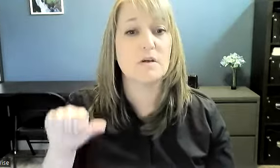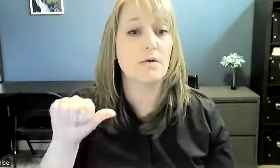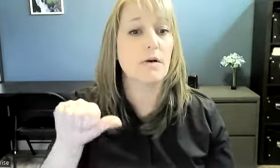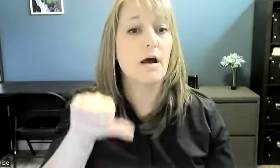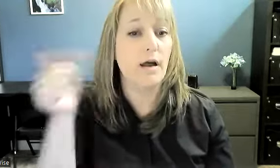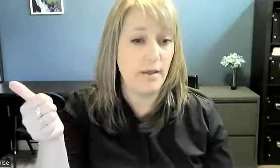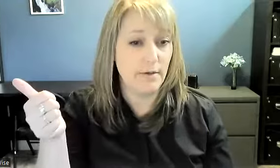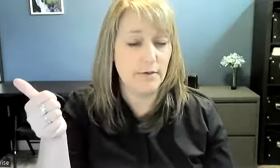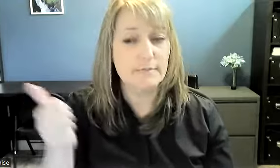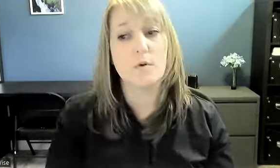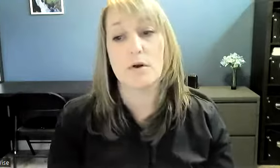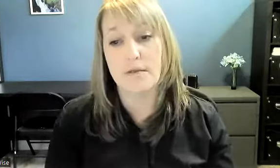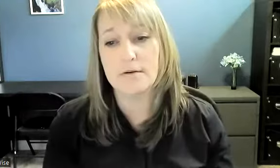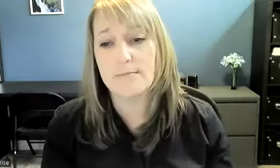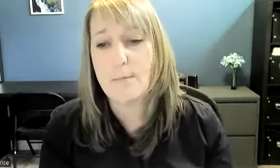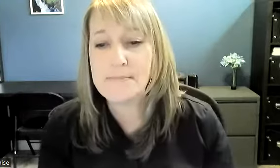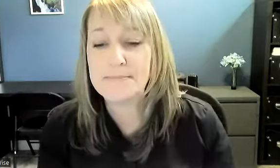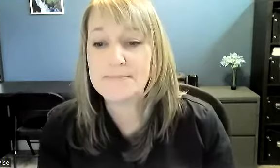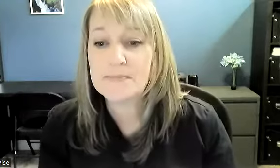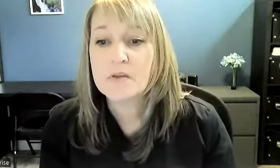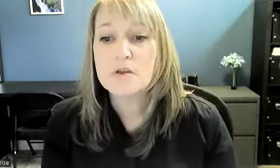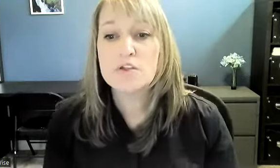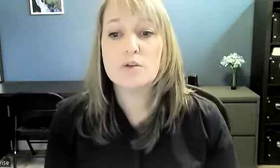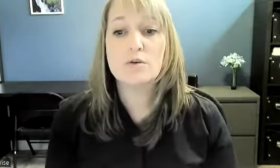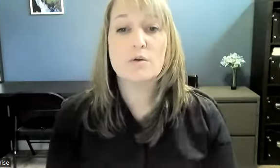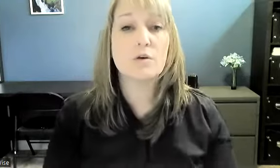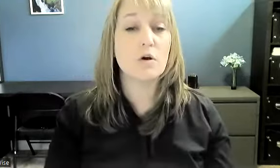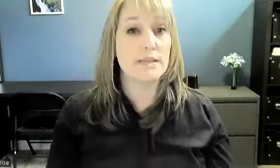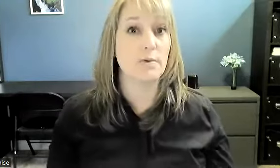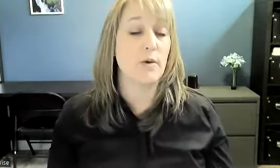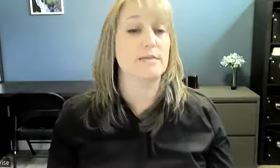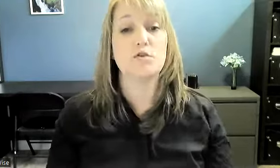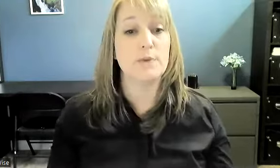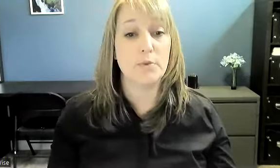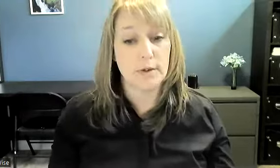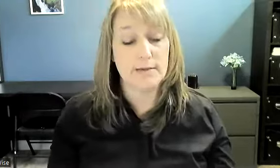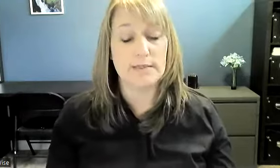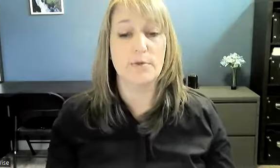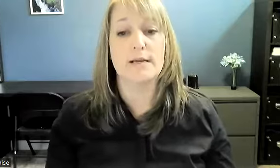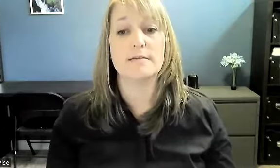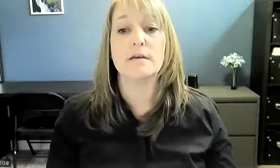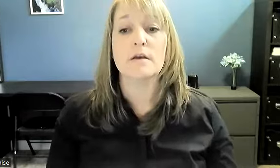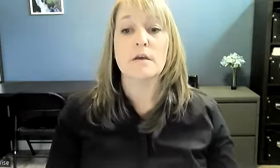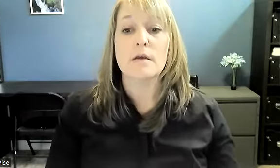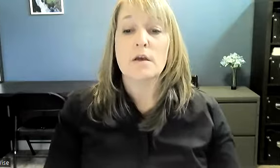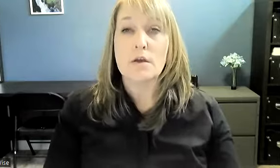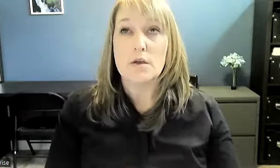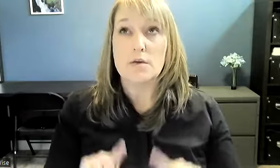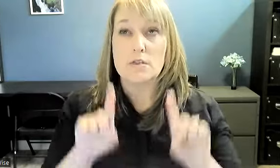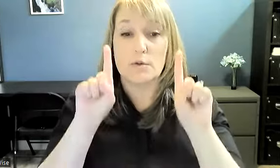So another or other. To go separate ways, two people going their separate ways. You start with